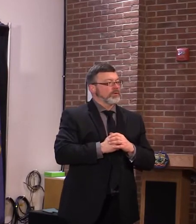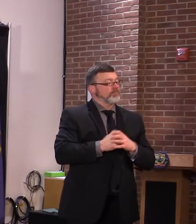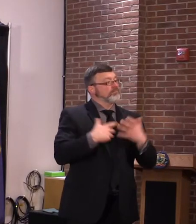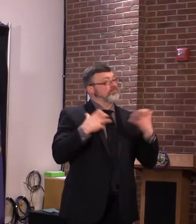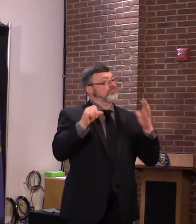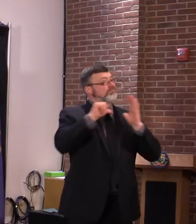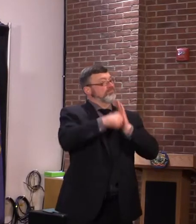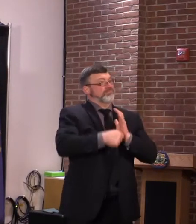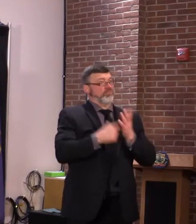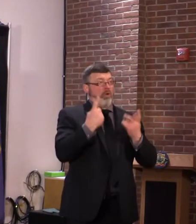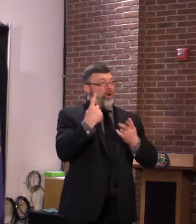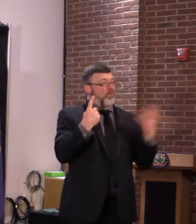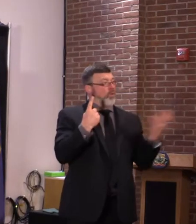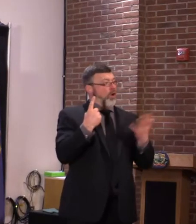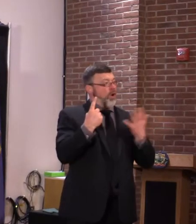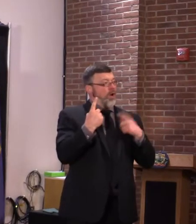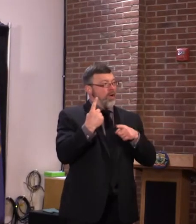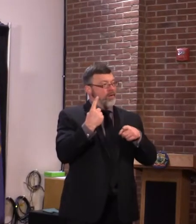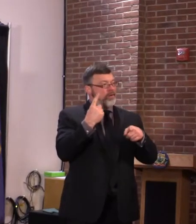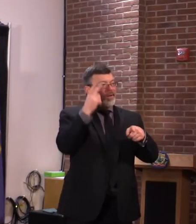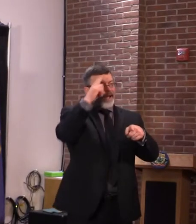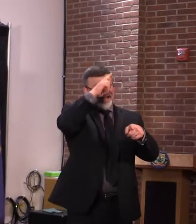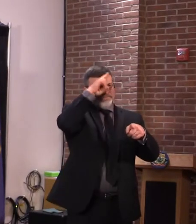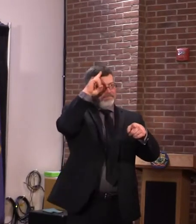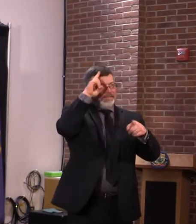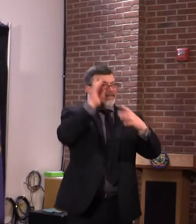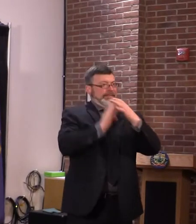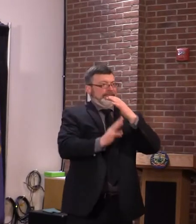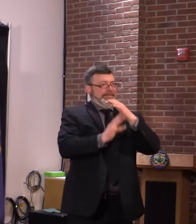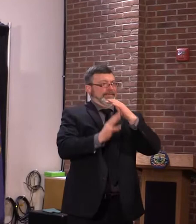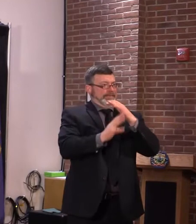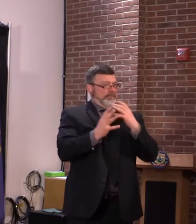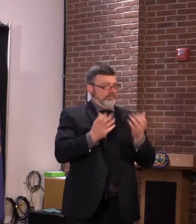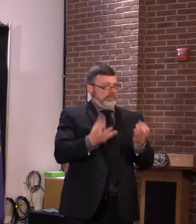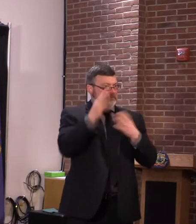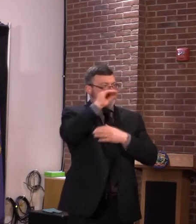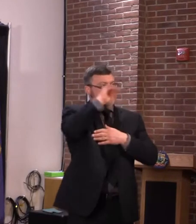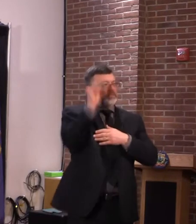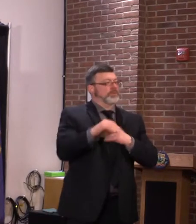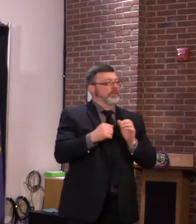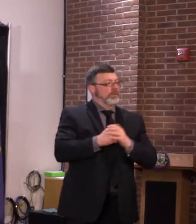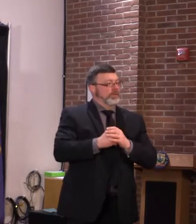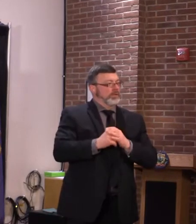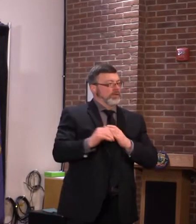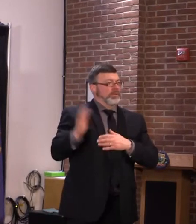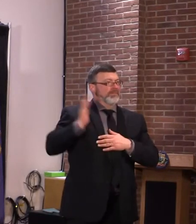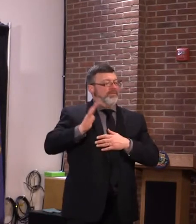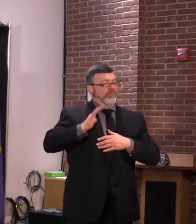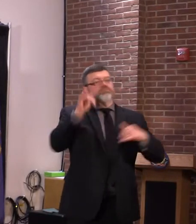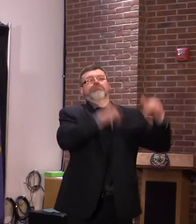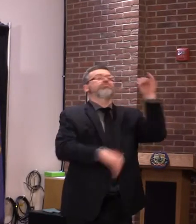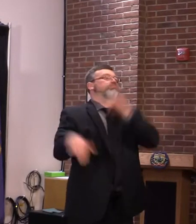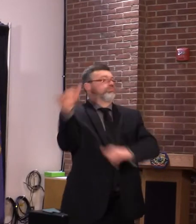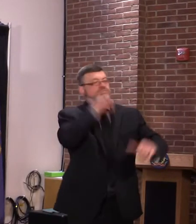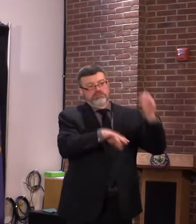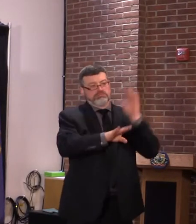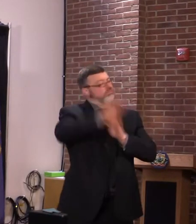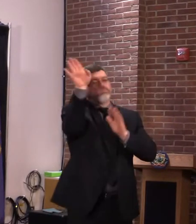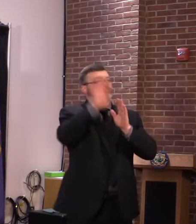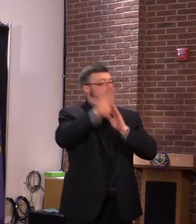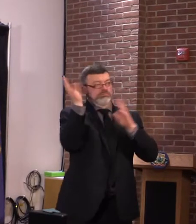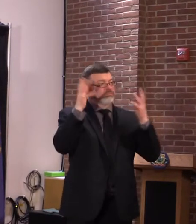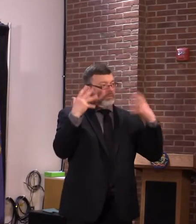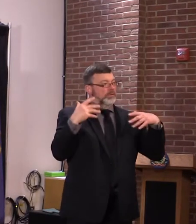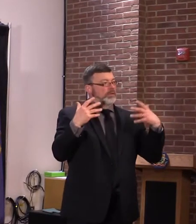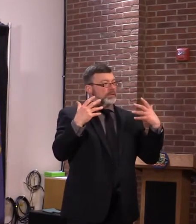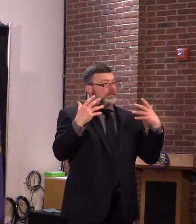our hospitalization rate, which was considered high, but as you saw, that's for